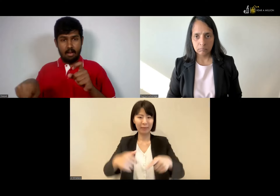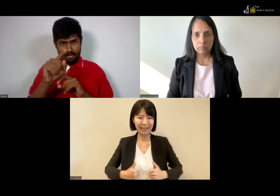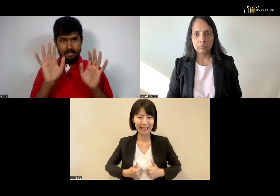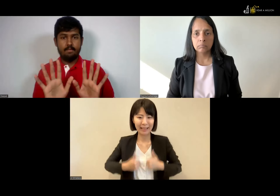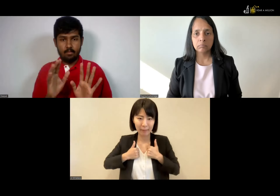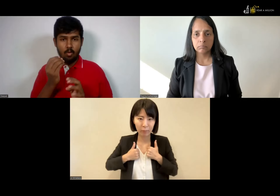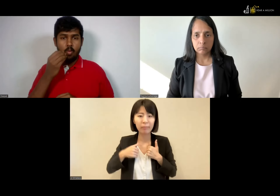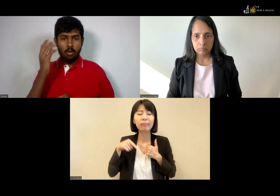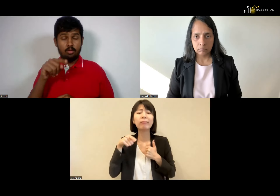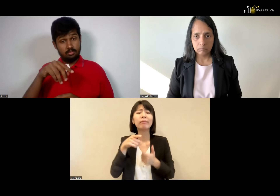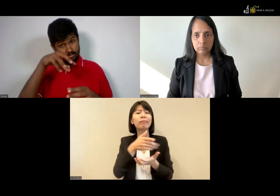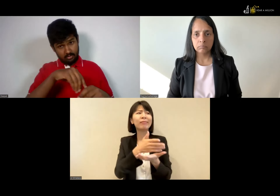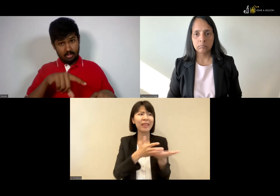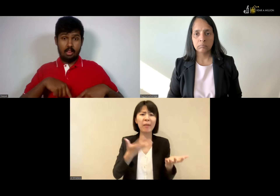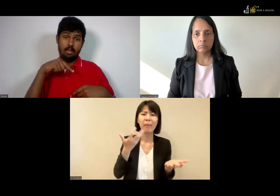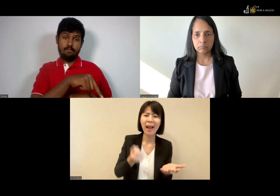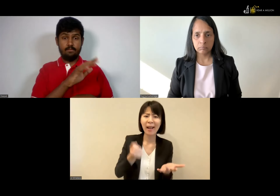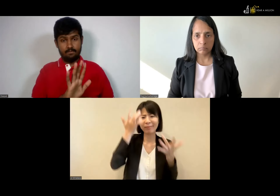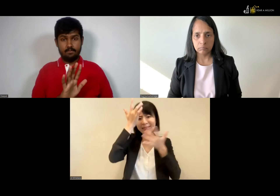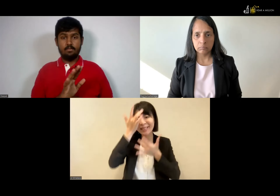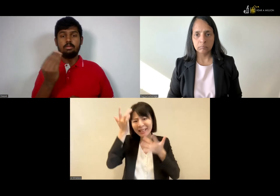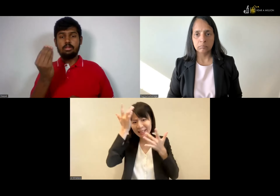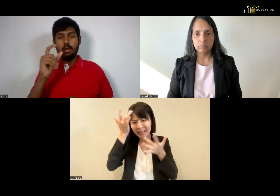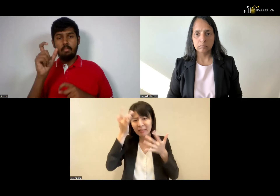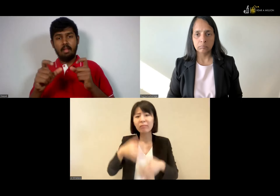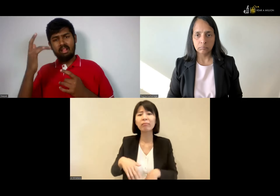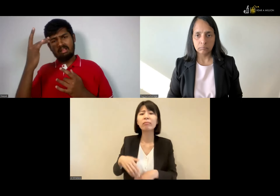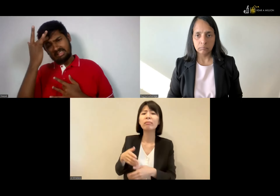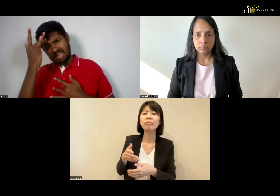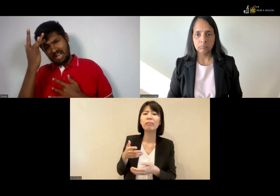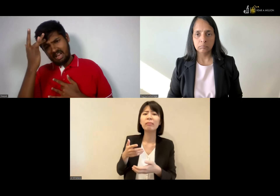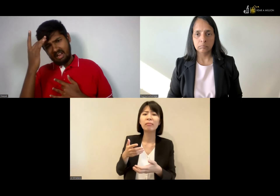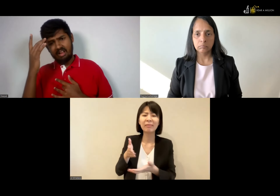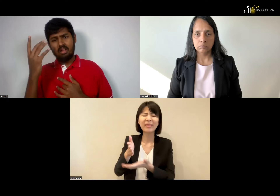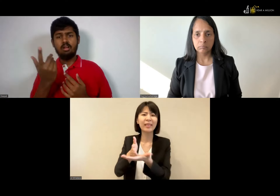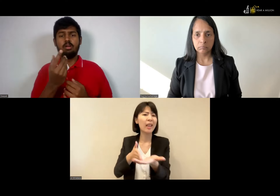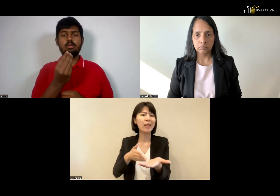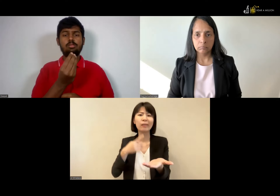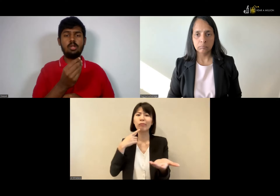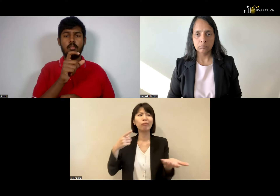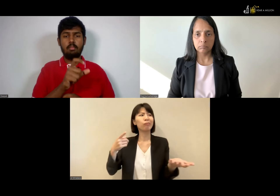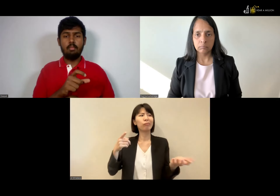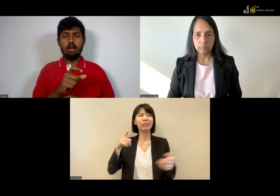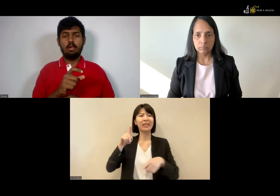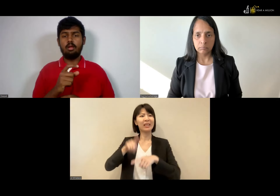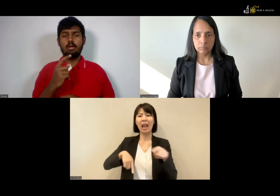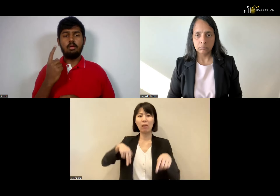for old people, there were nurses at home, deaf people, and sometimes when they used to feel